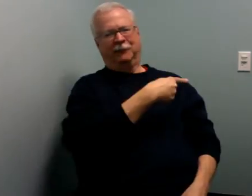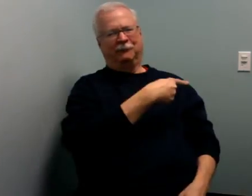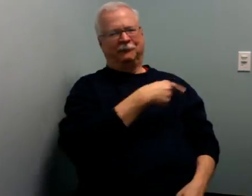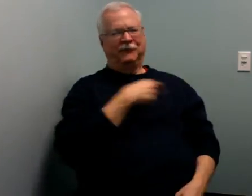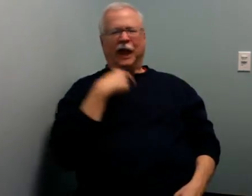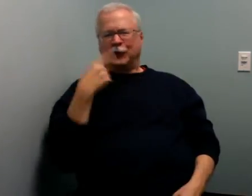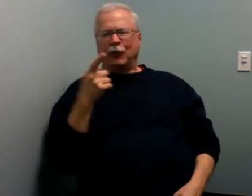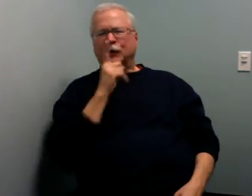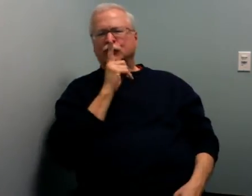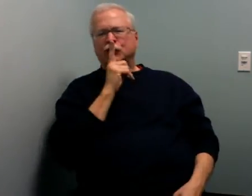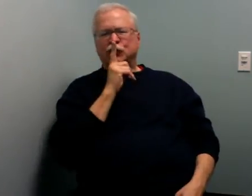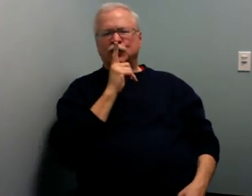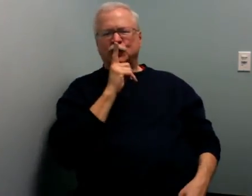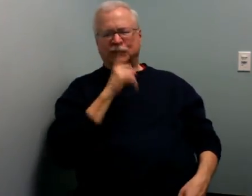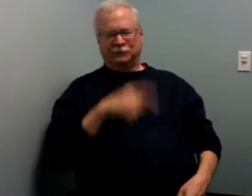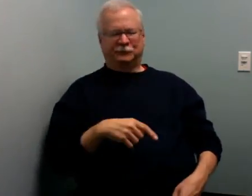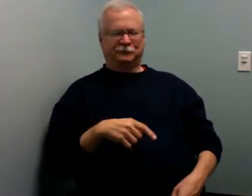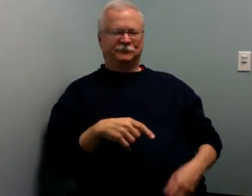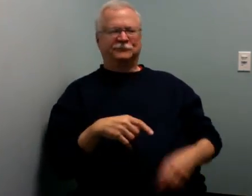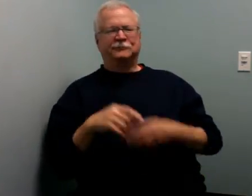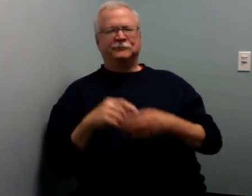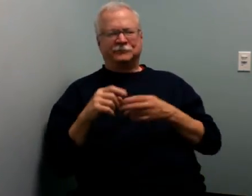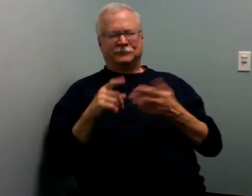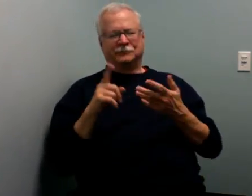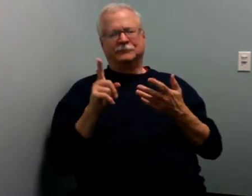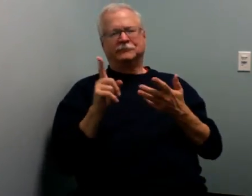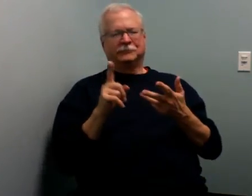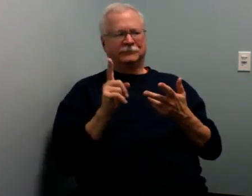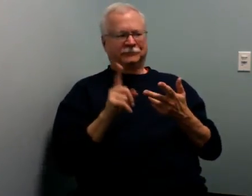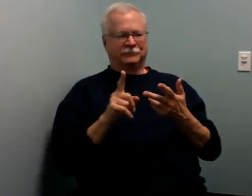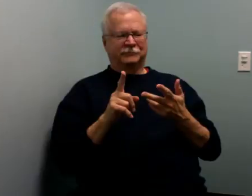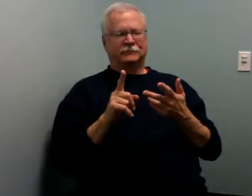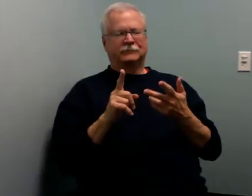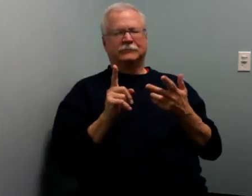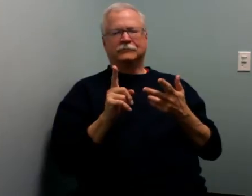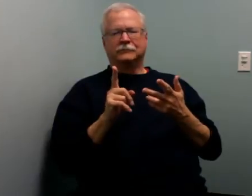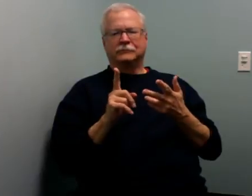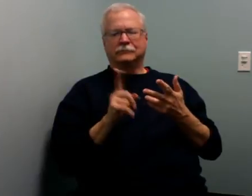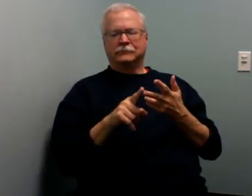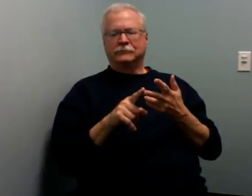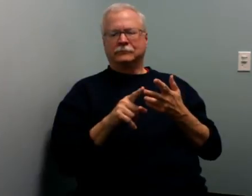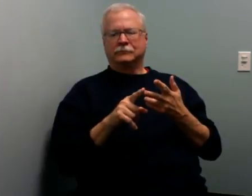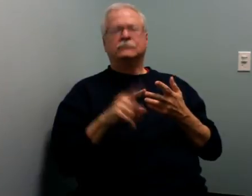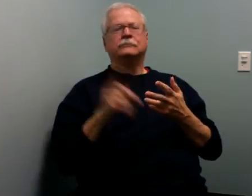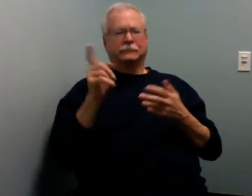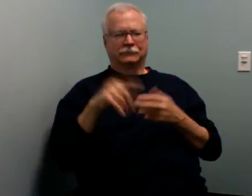So there's a kid in back of me who told on me, which I was aware of after that.